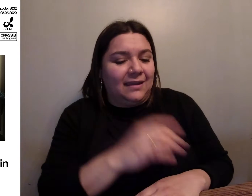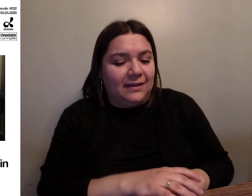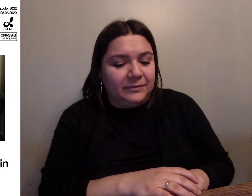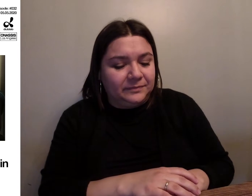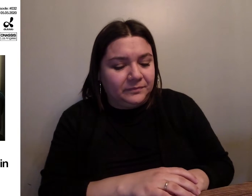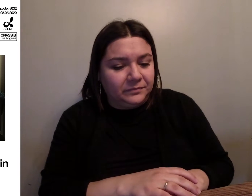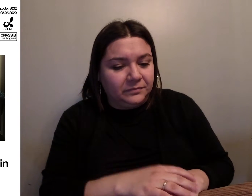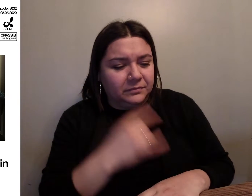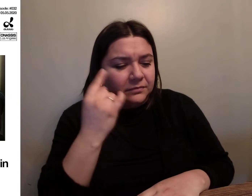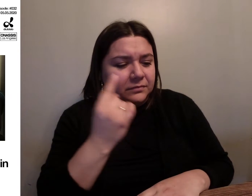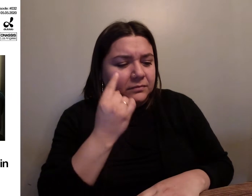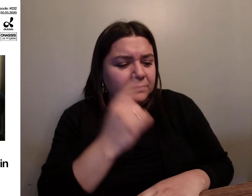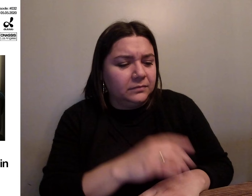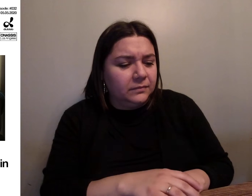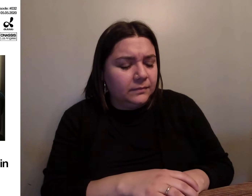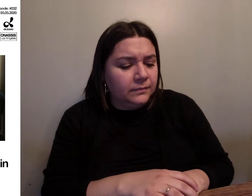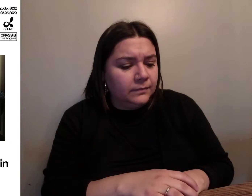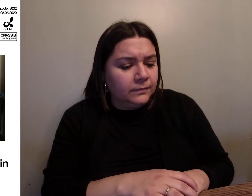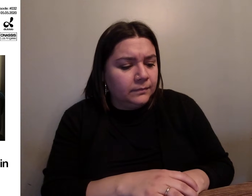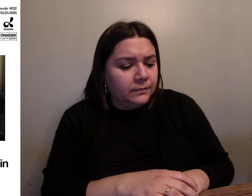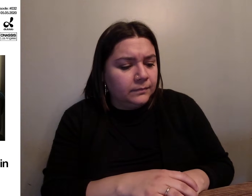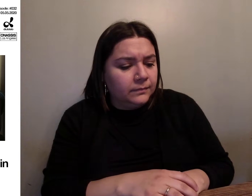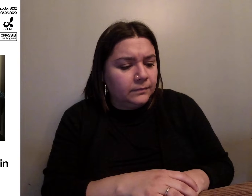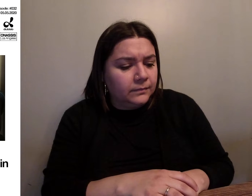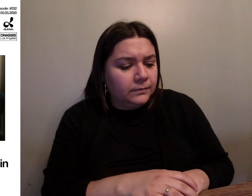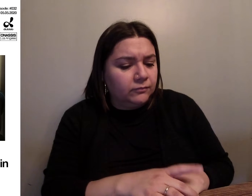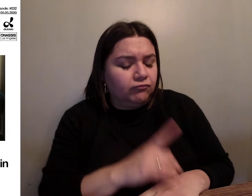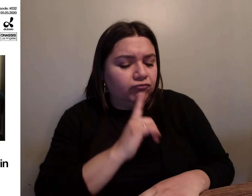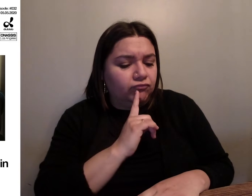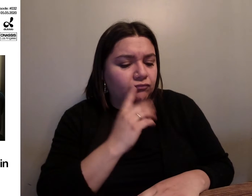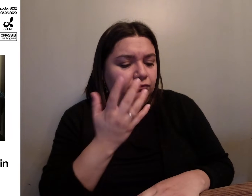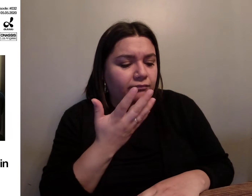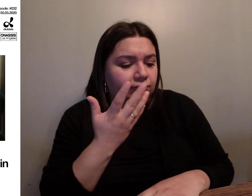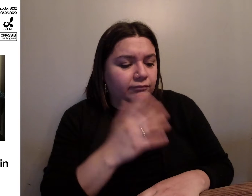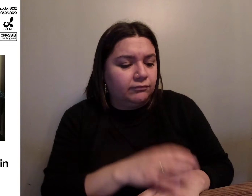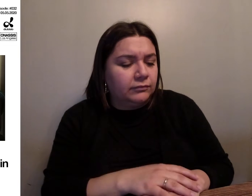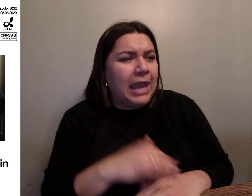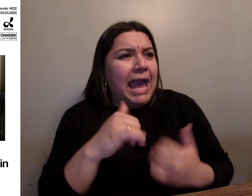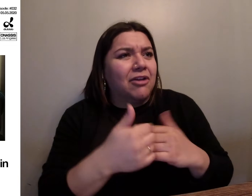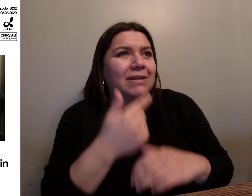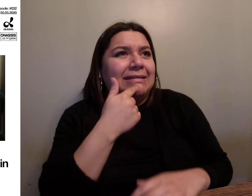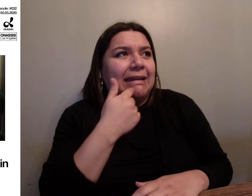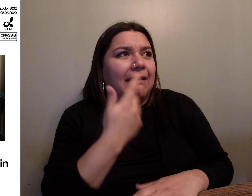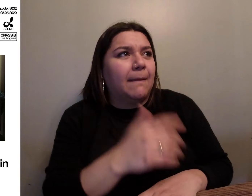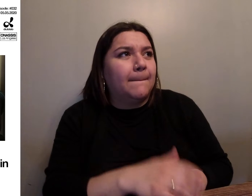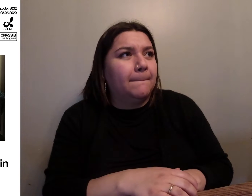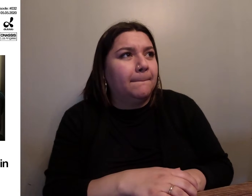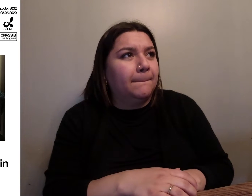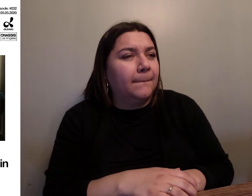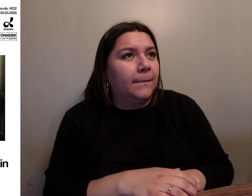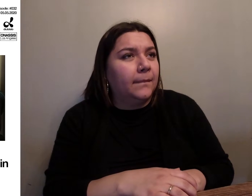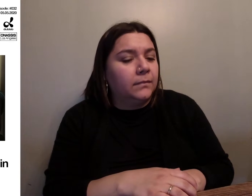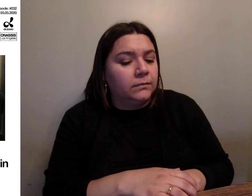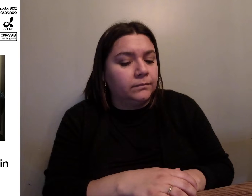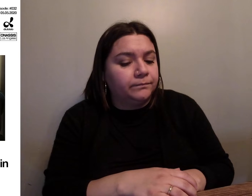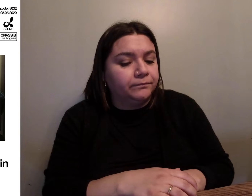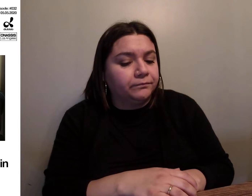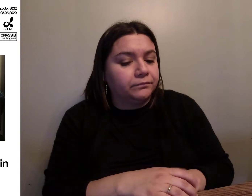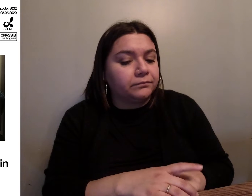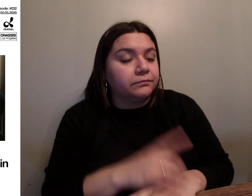nearly, how can I say it? Coming back to this idea of loss. There's